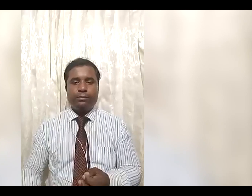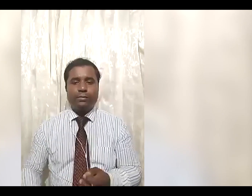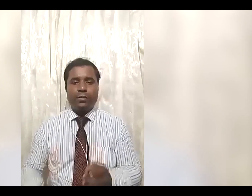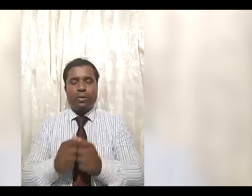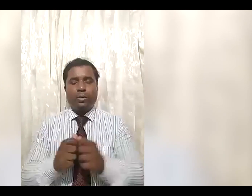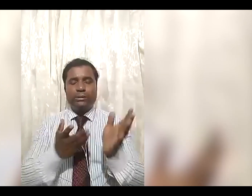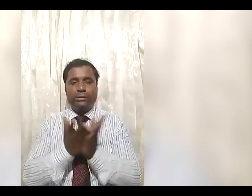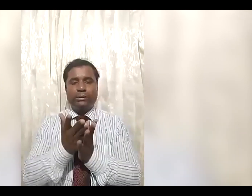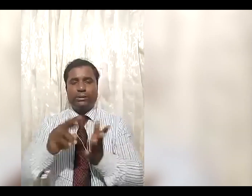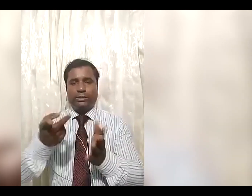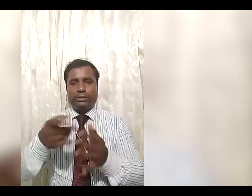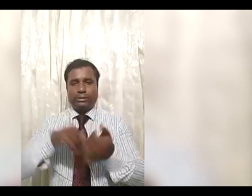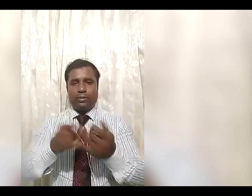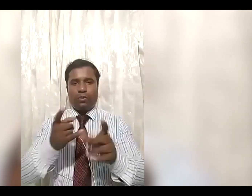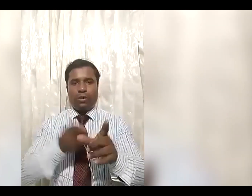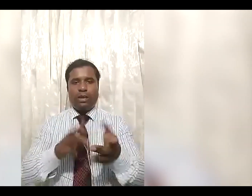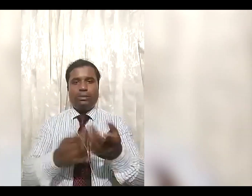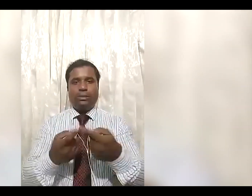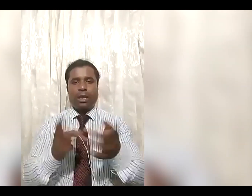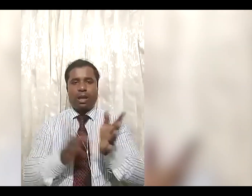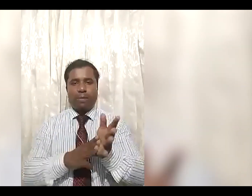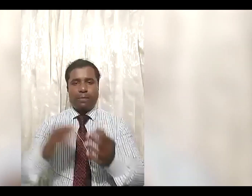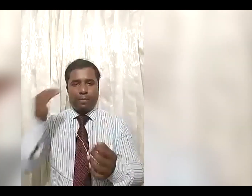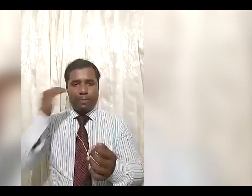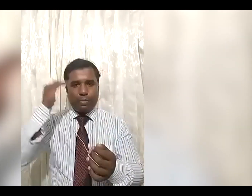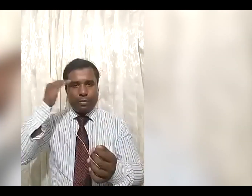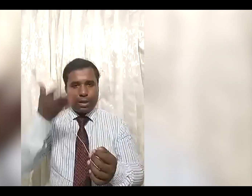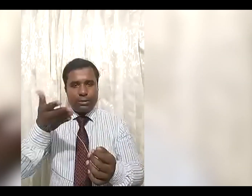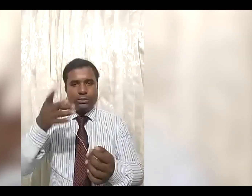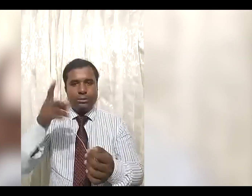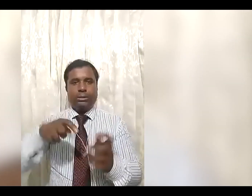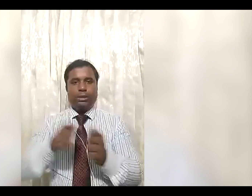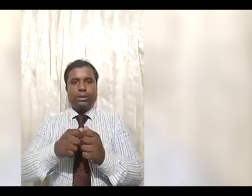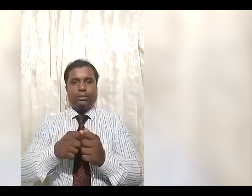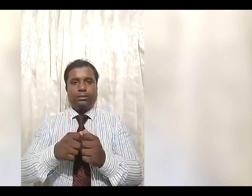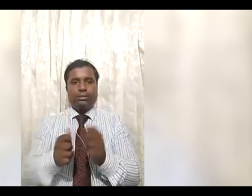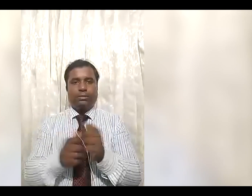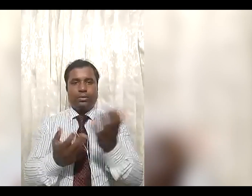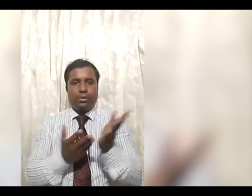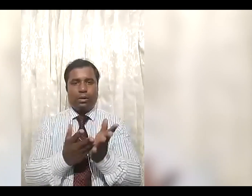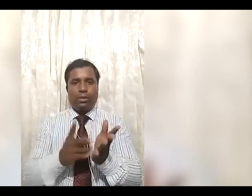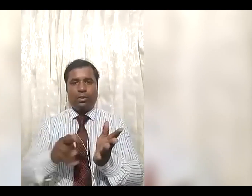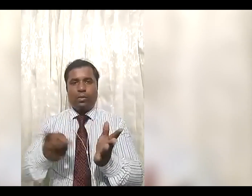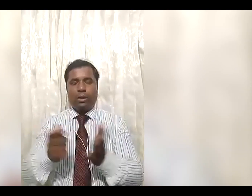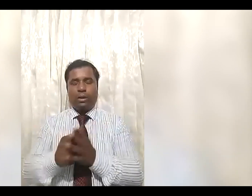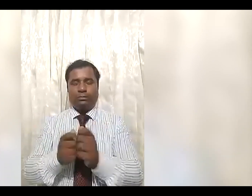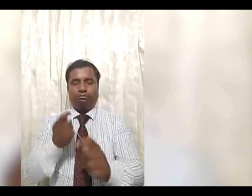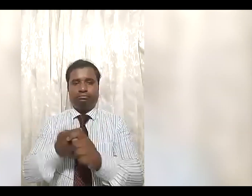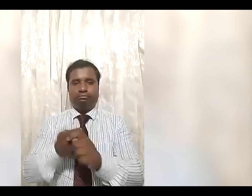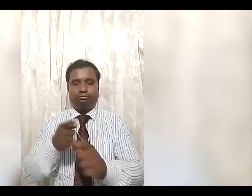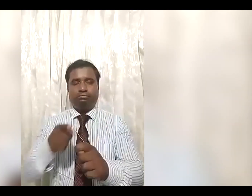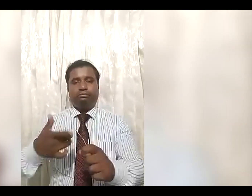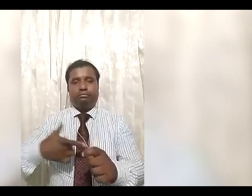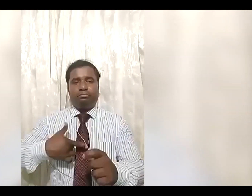family members of people with intellectual and psychosocial disabilities don't see the reason why they would want to participate in political life and are not supportive. So we need to